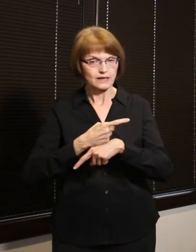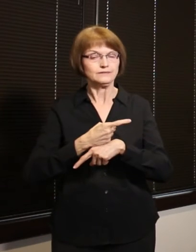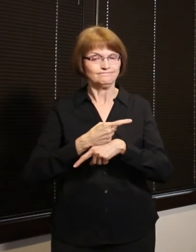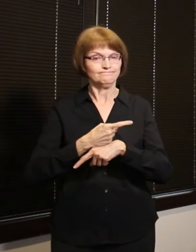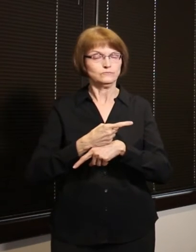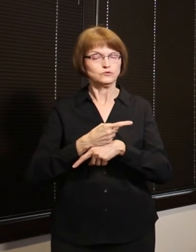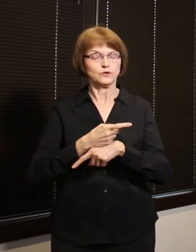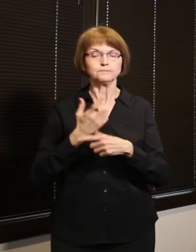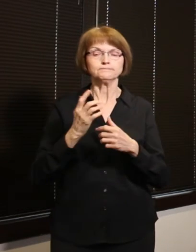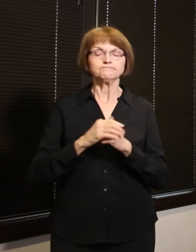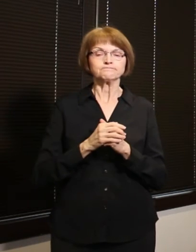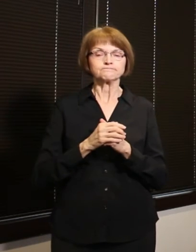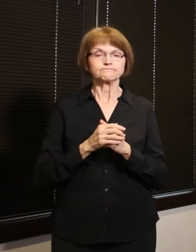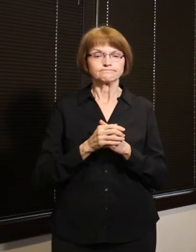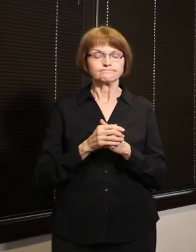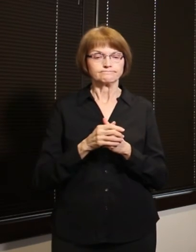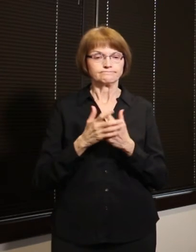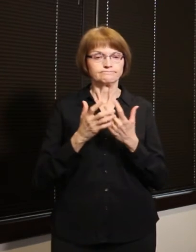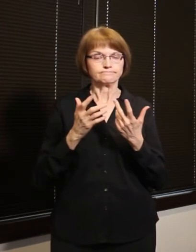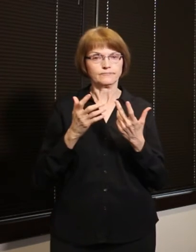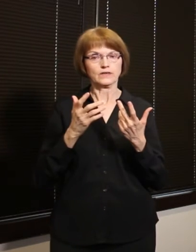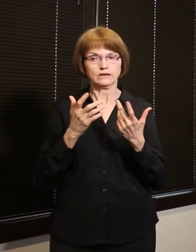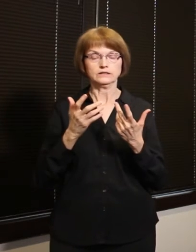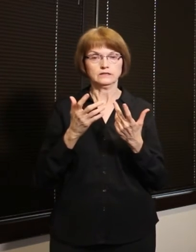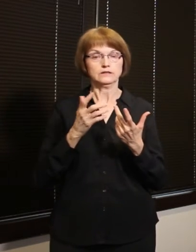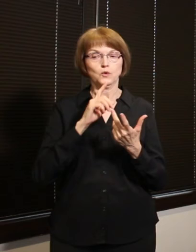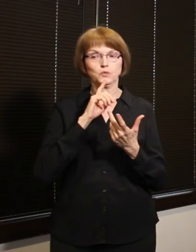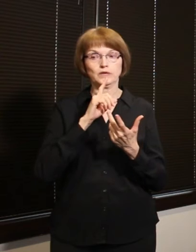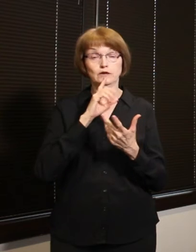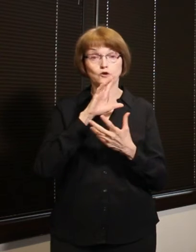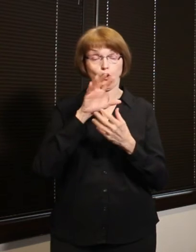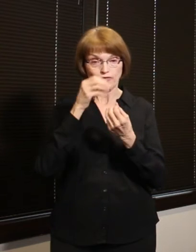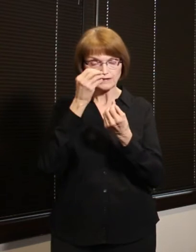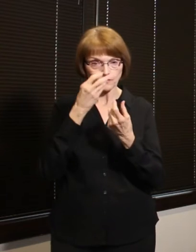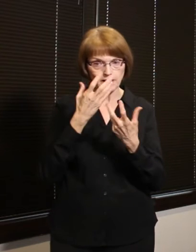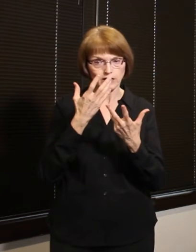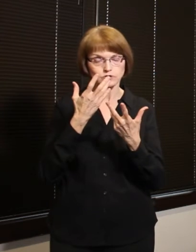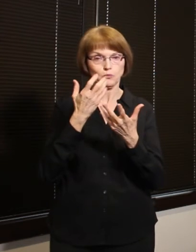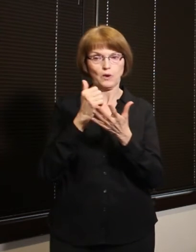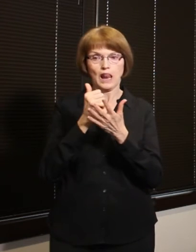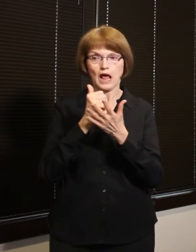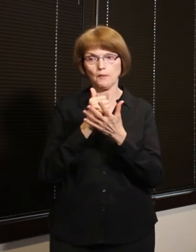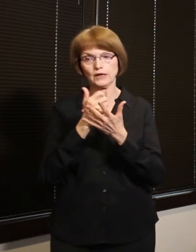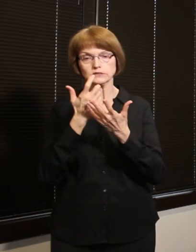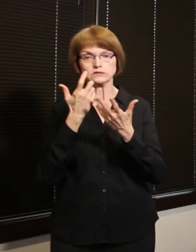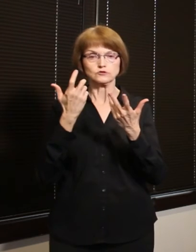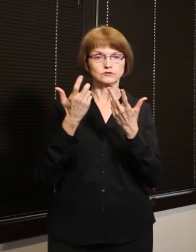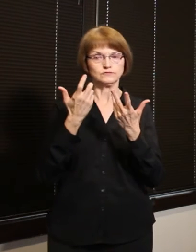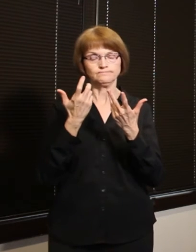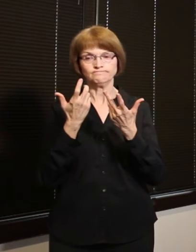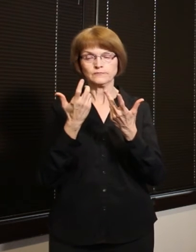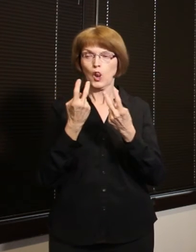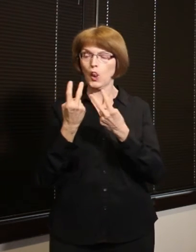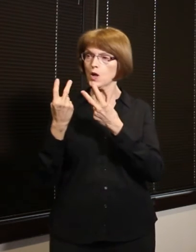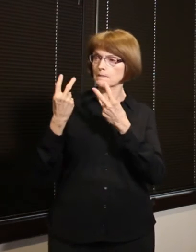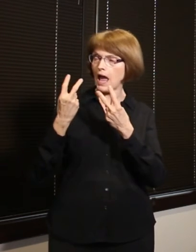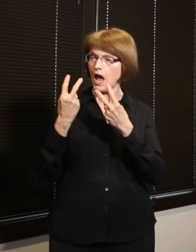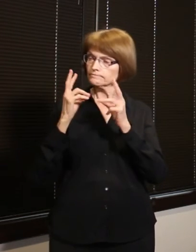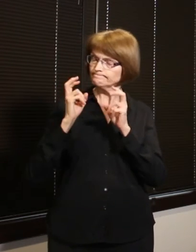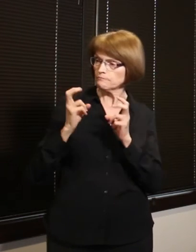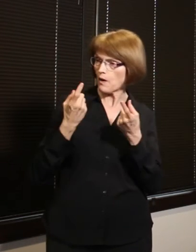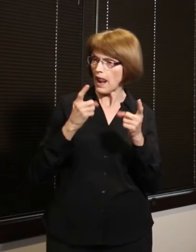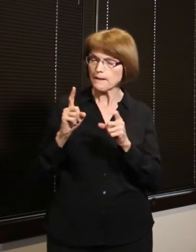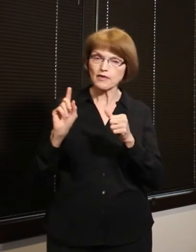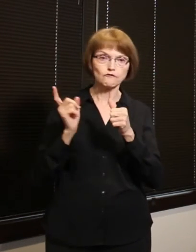that information. All of this will be very useful as we try to navigate that first wave of the pandemic and begin to look at reopening